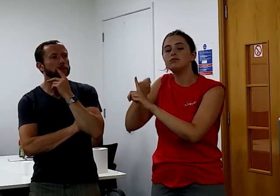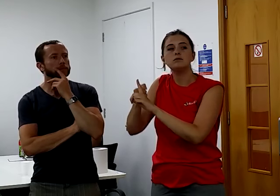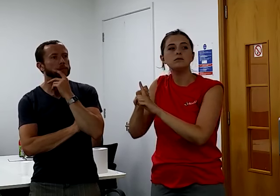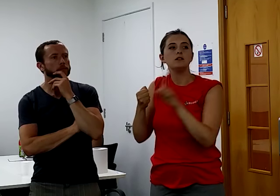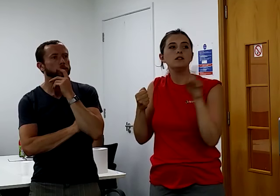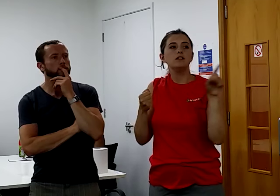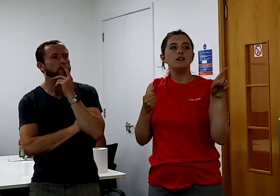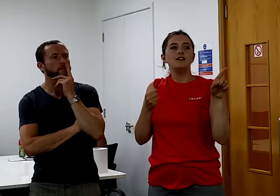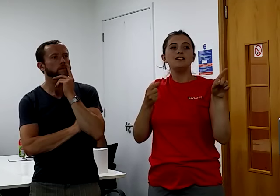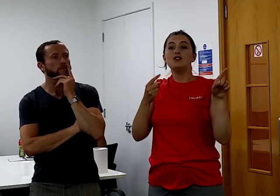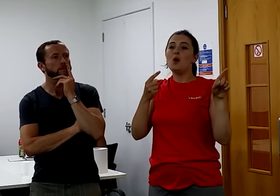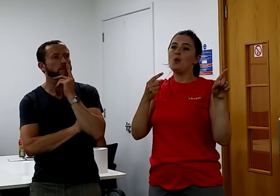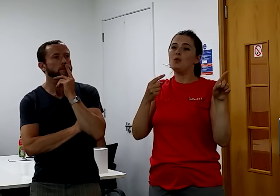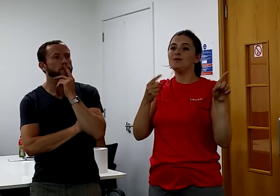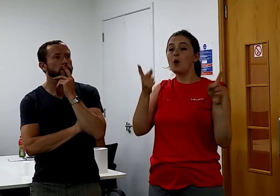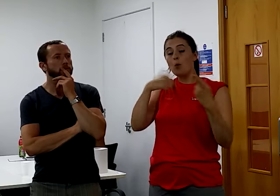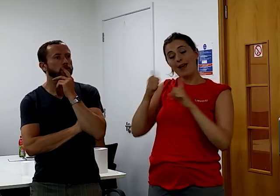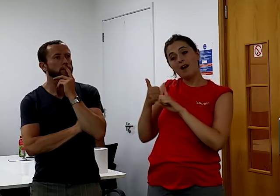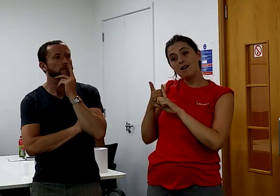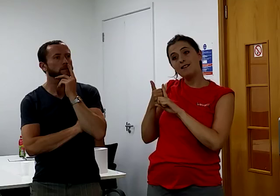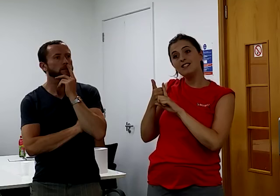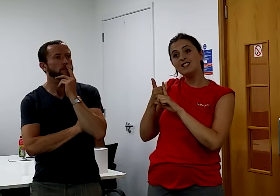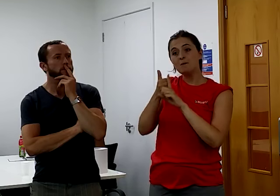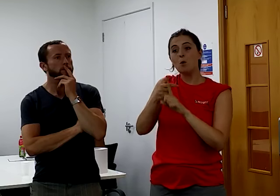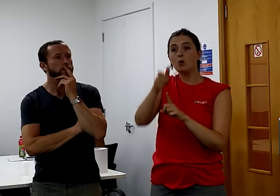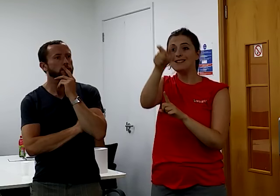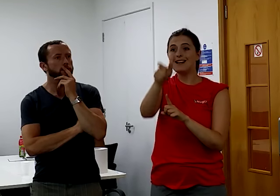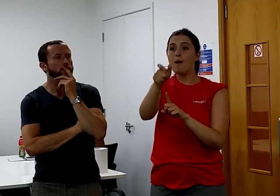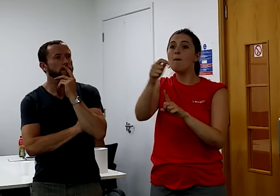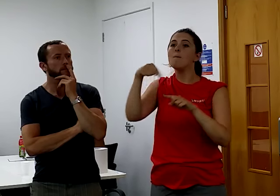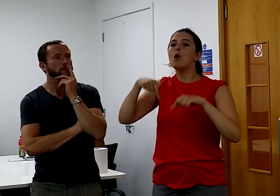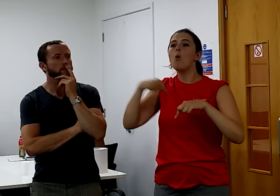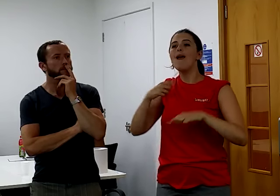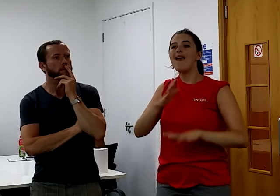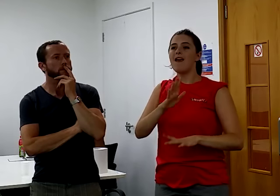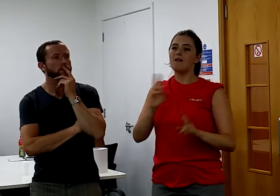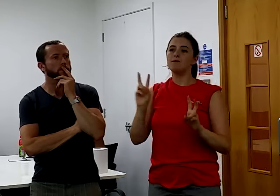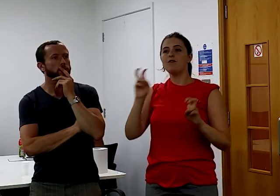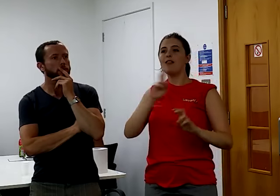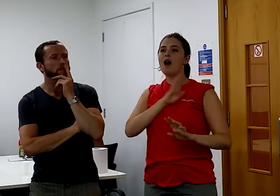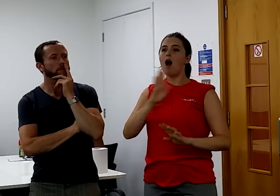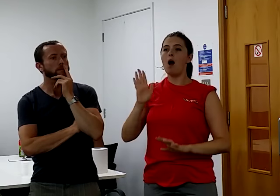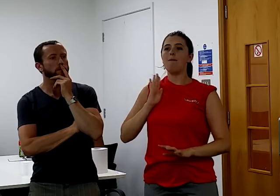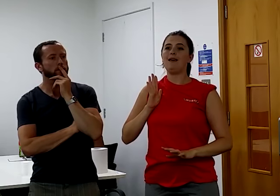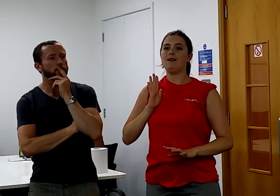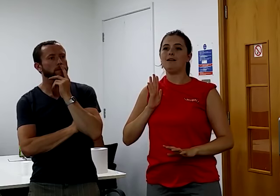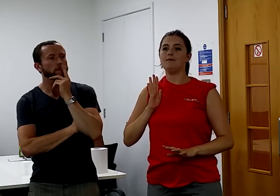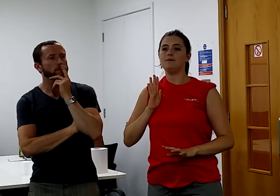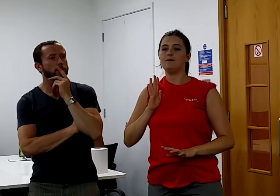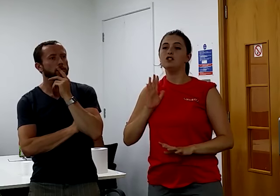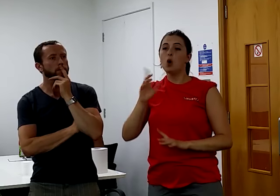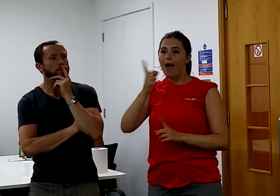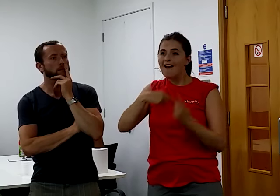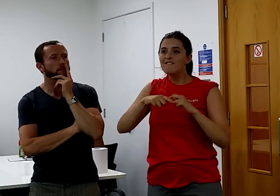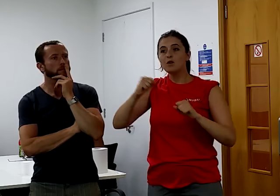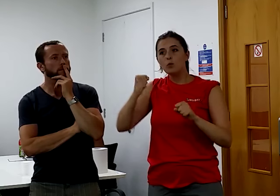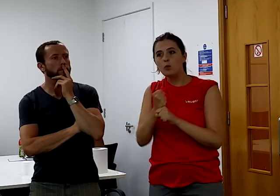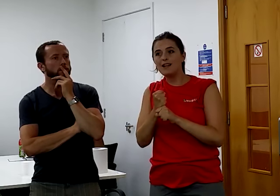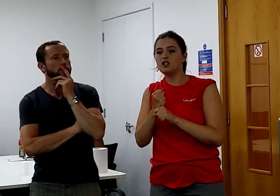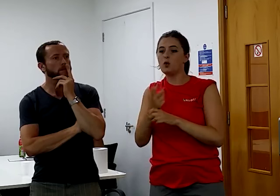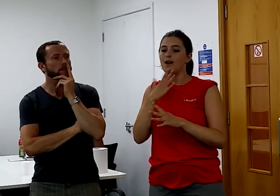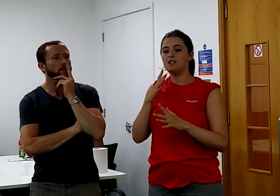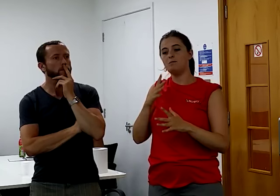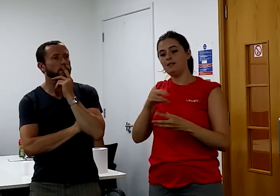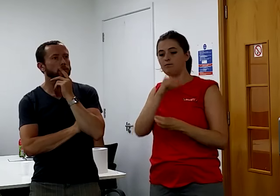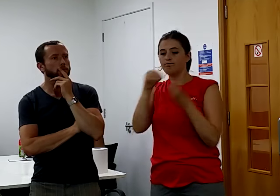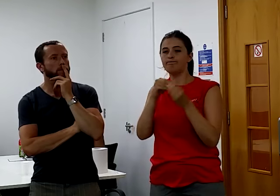the trumpeter trumpets for an army. We are the army. Don't let's forget that. And therefore, everything that we do has to be about continuing to build